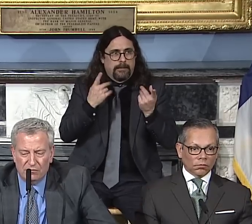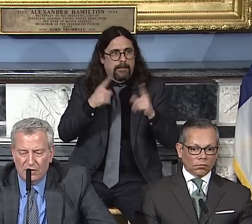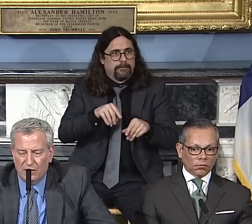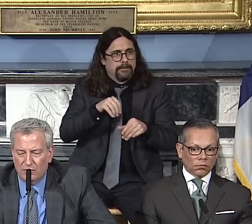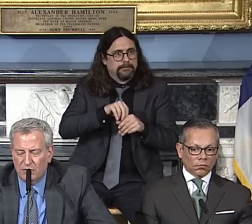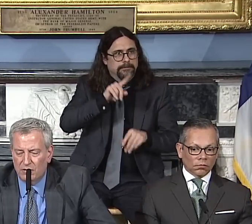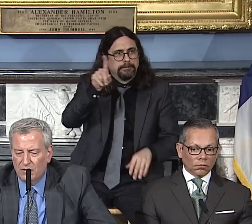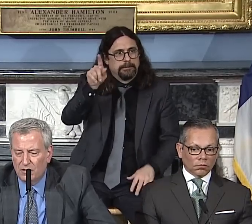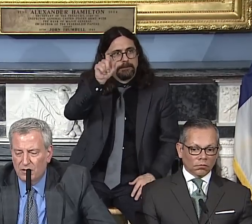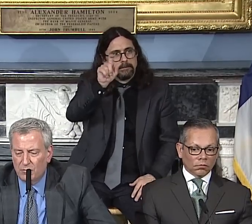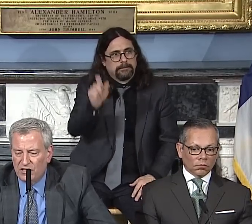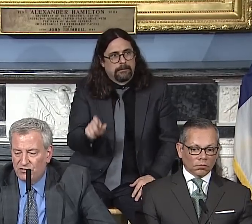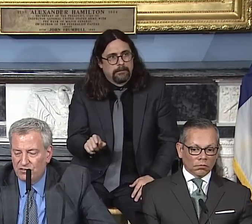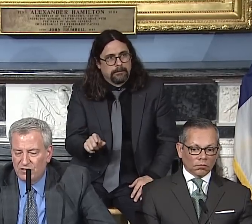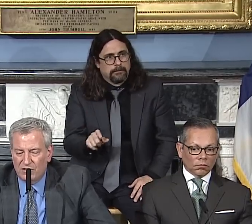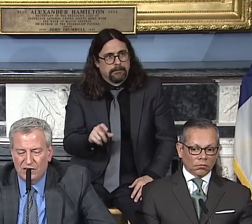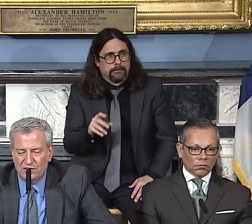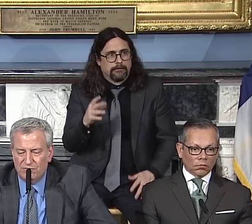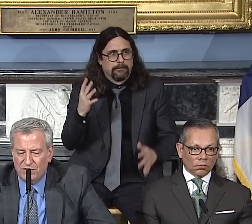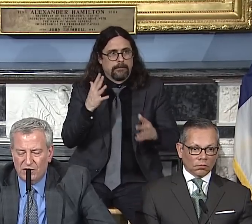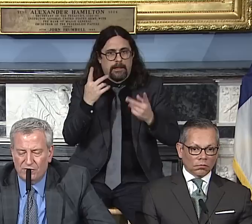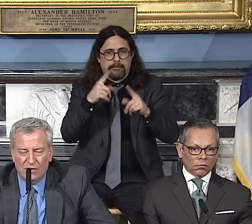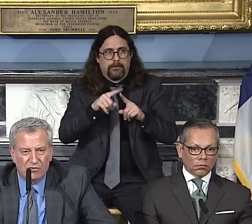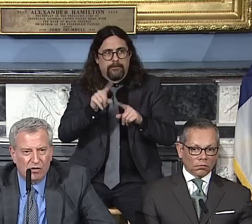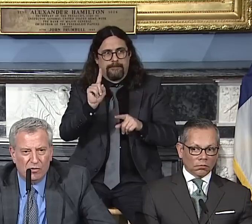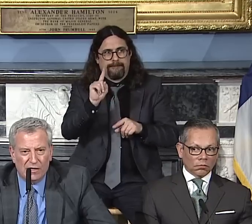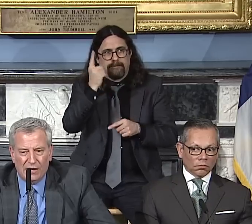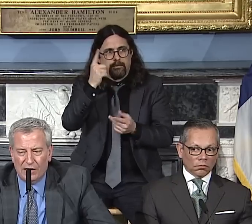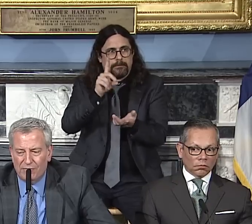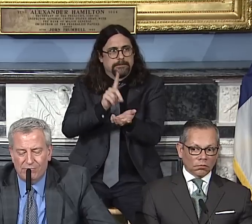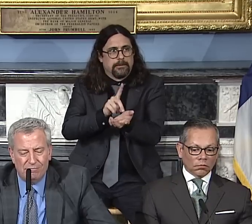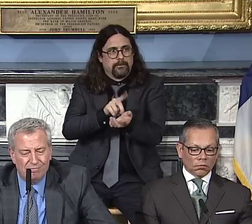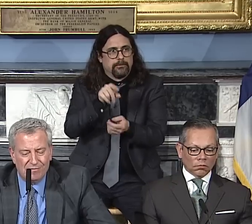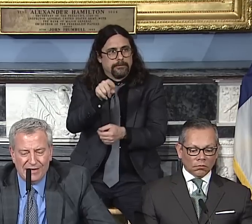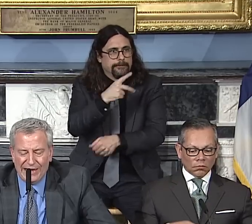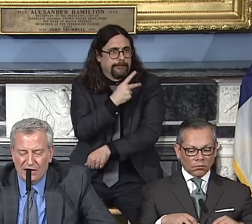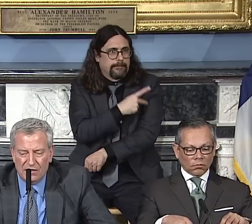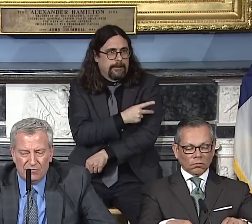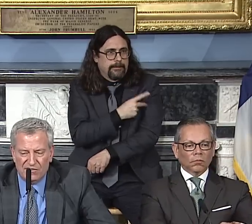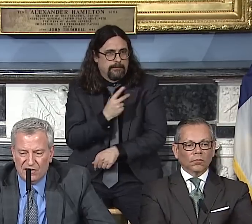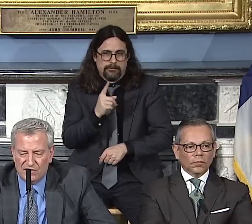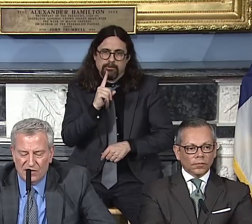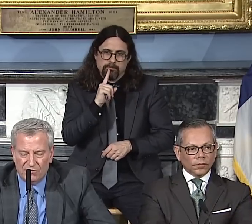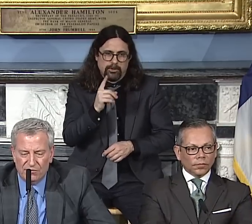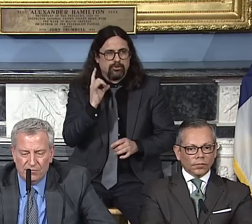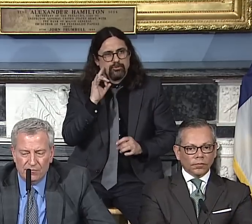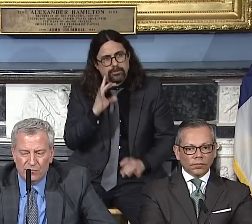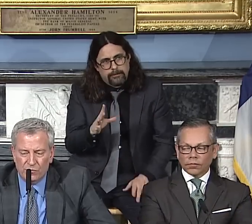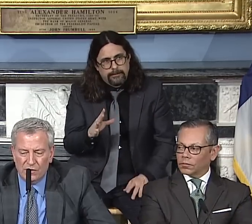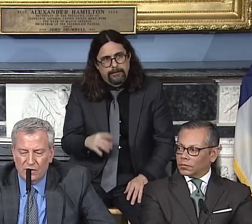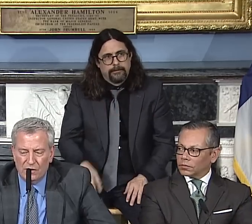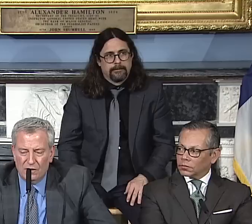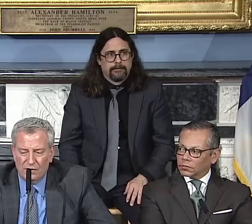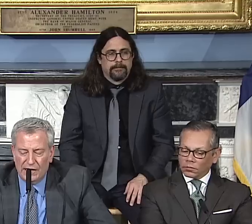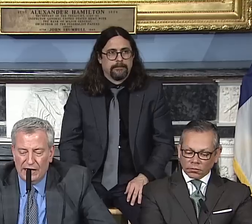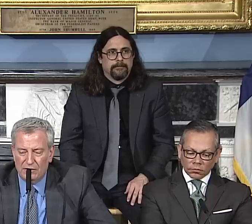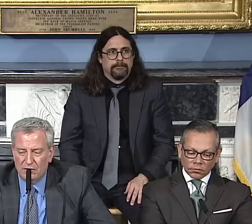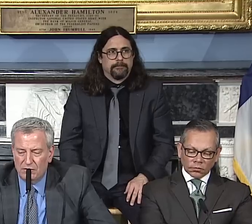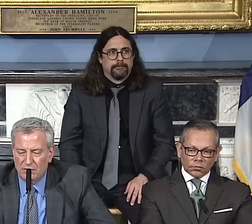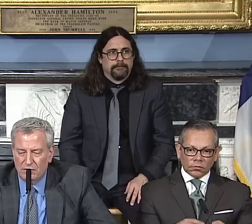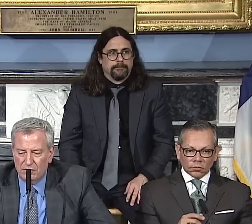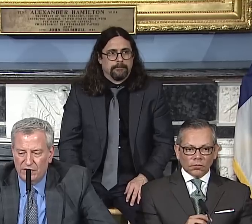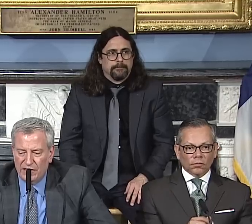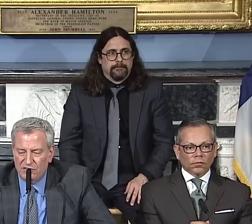doctors and patients and all. It's very, very troubling. Now, I cannot emphasize enough